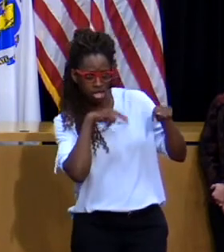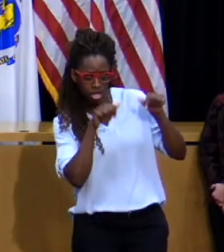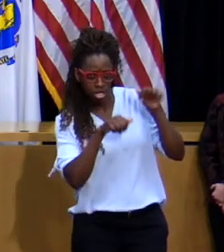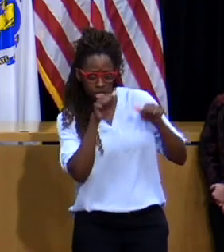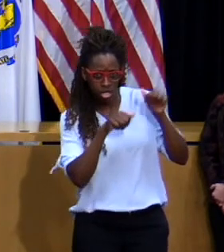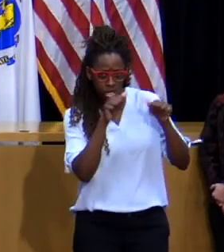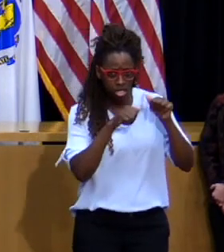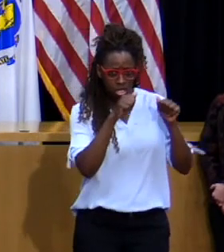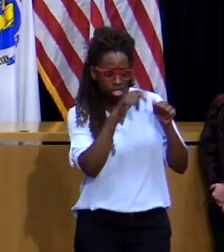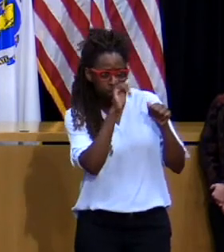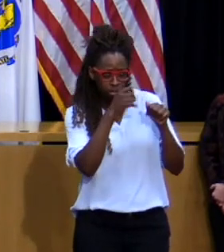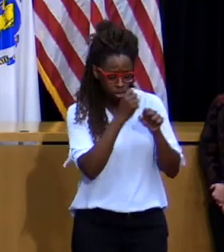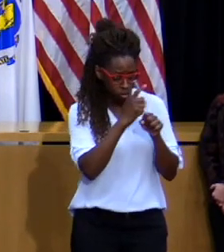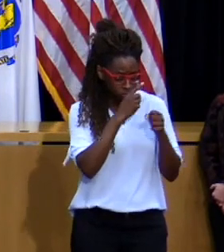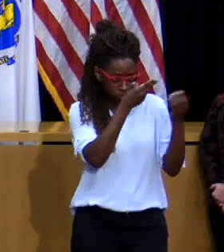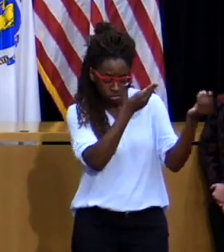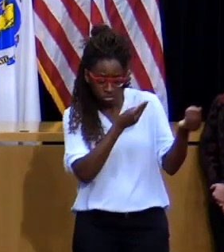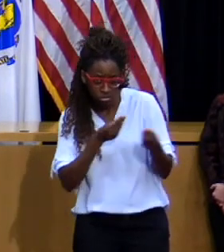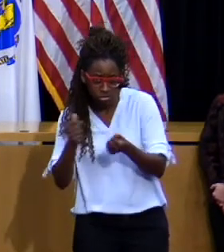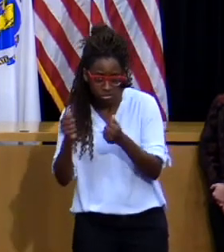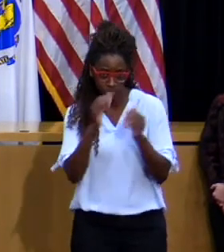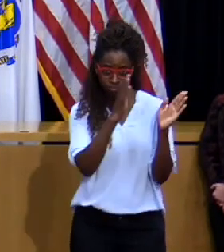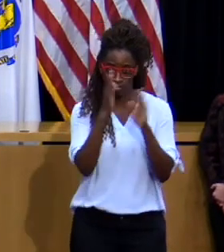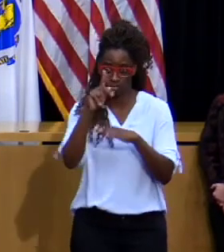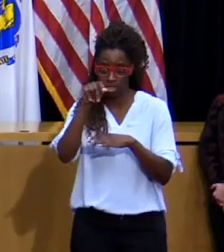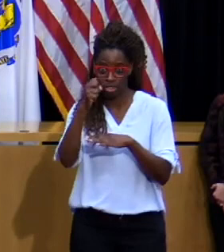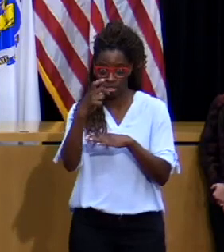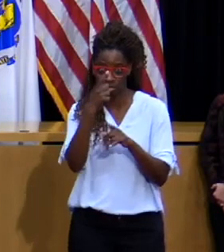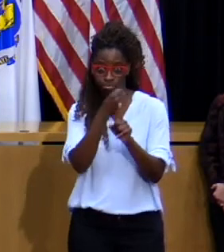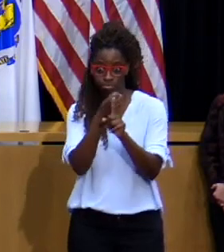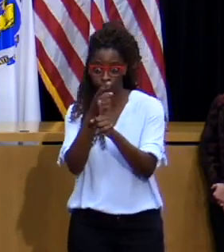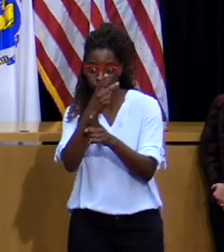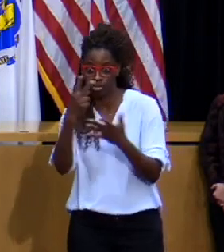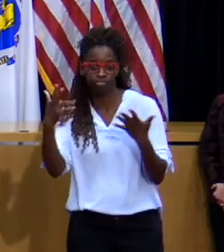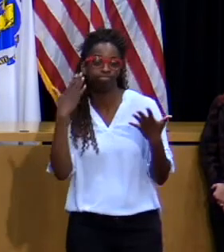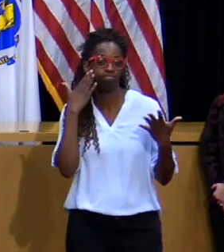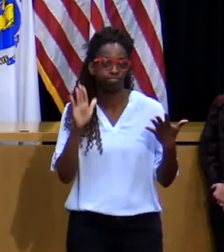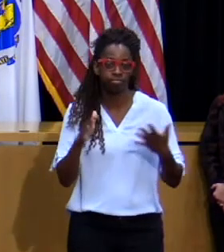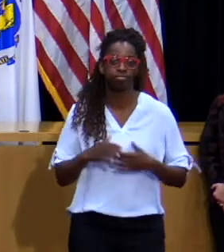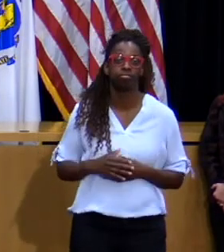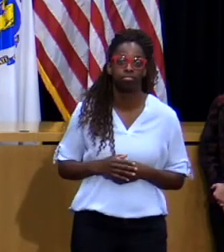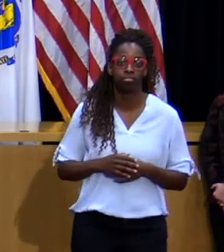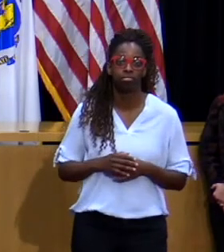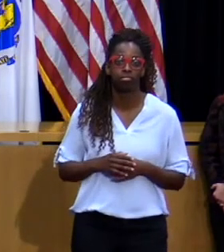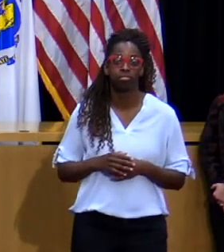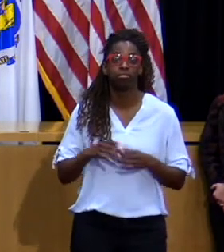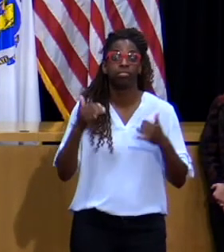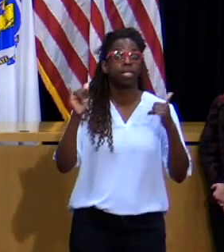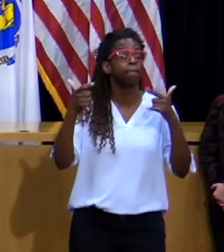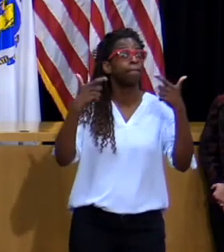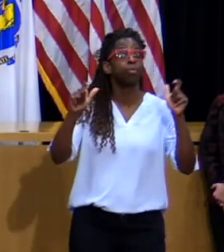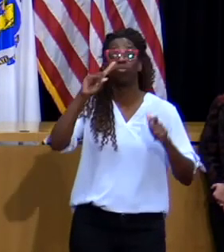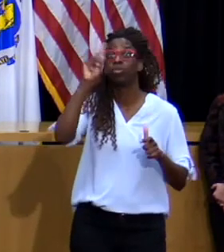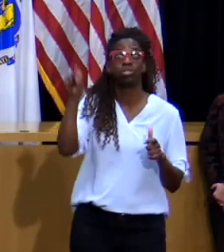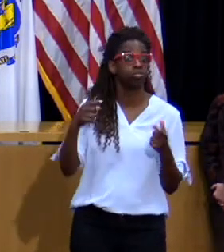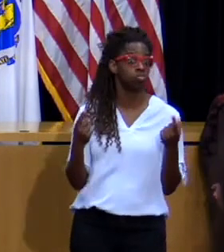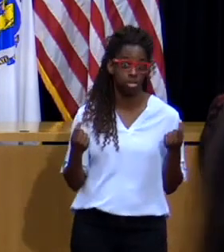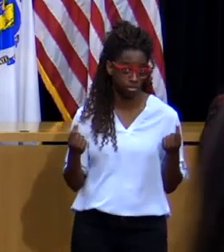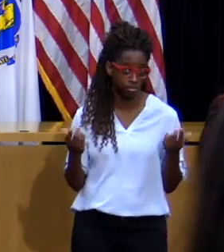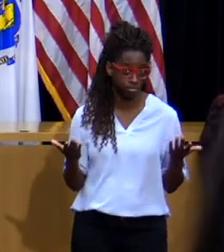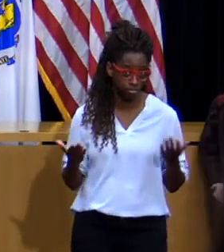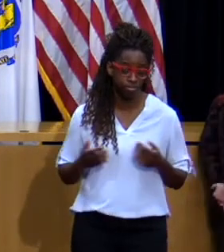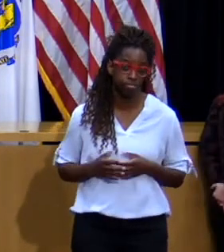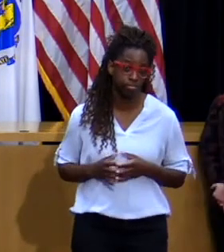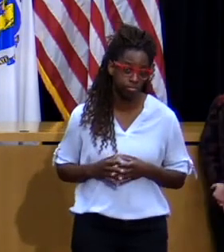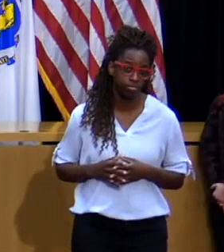in the space have said is the biggest question here is not so much whether or not